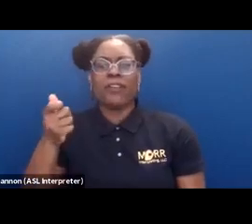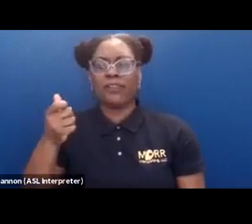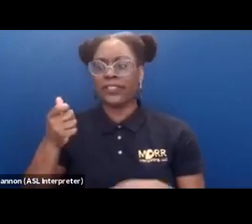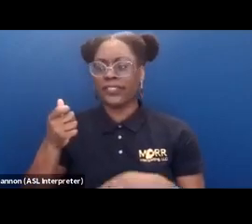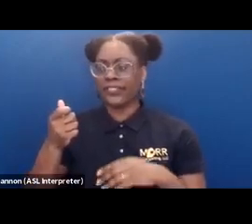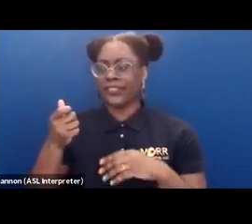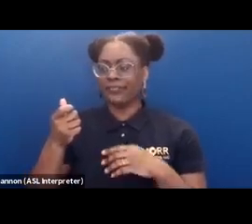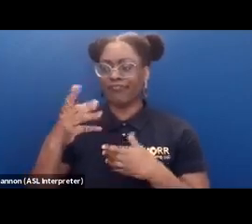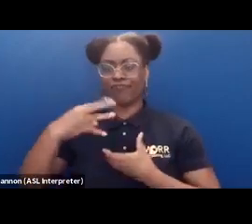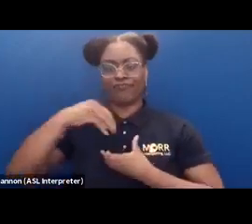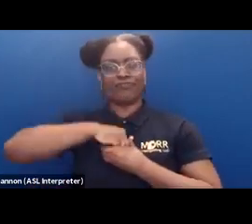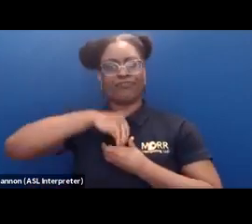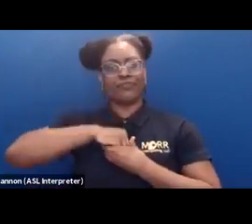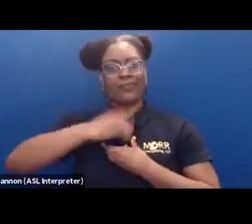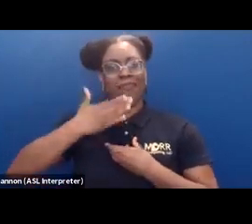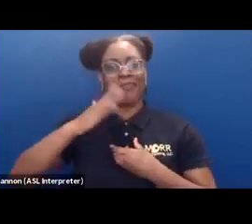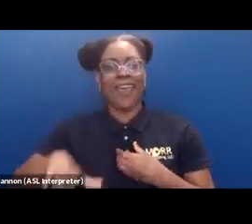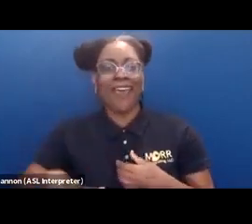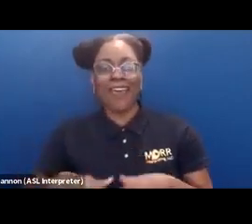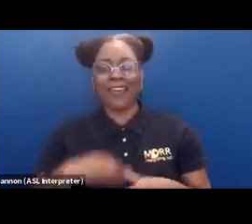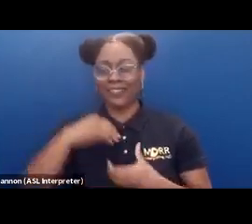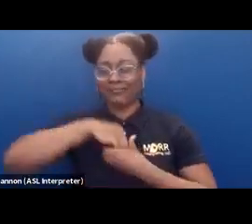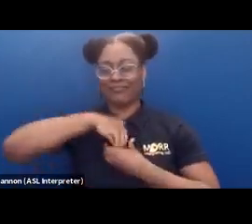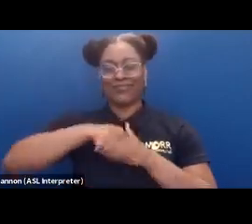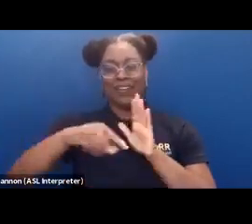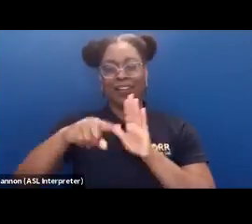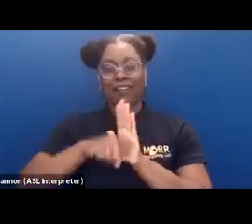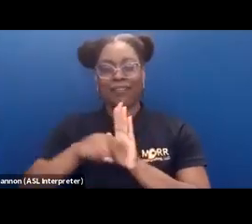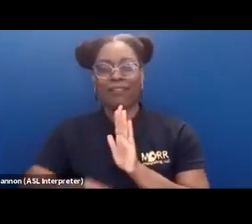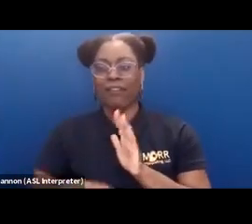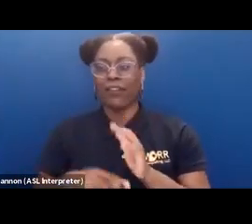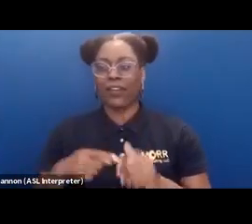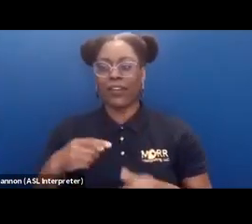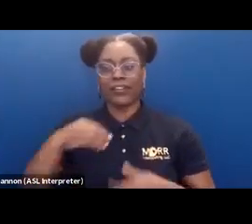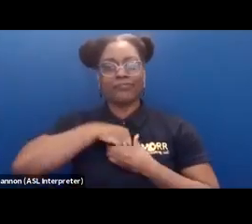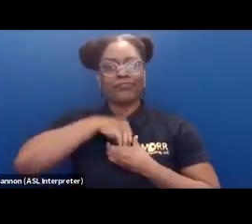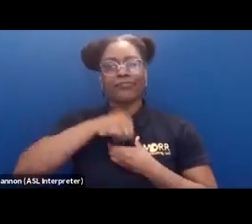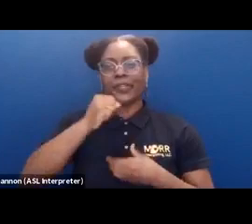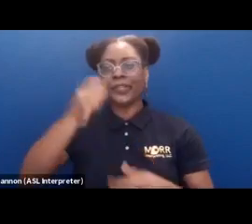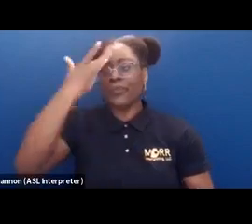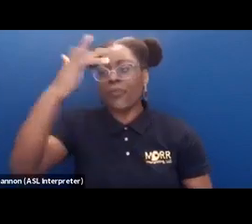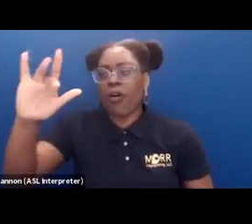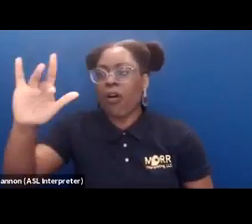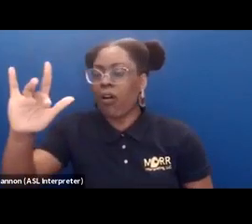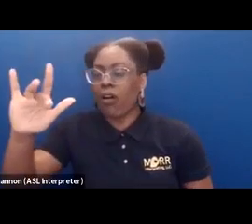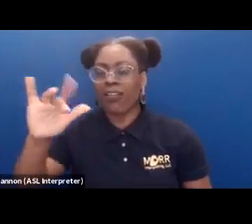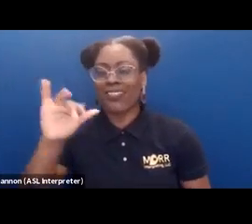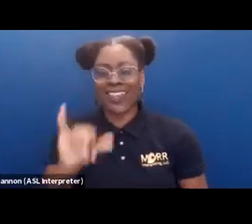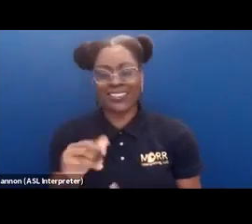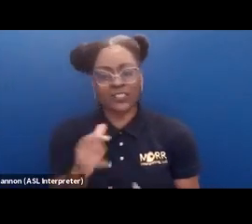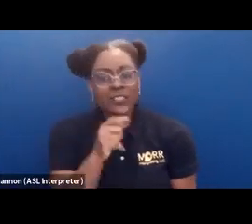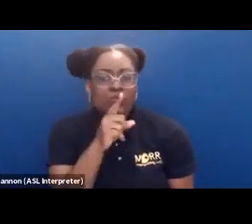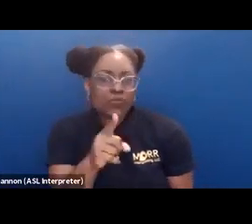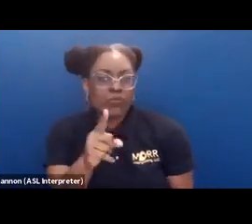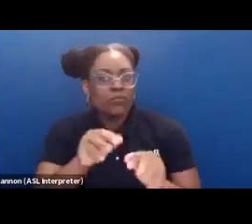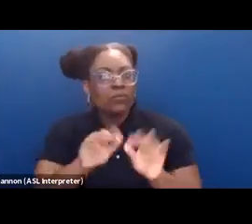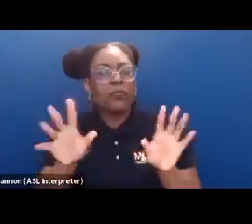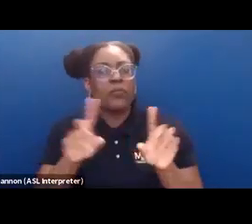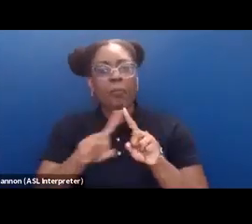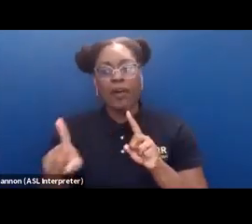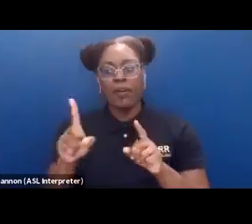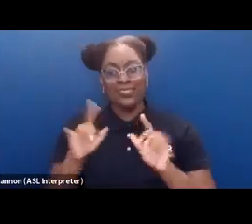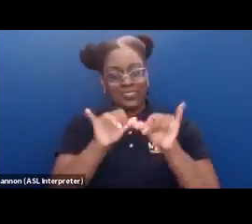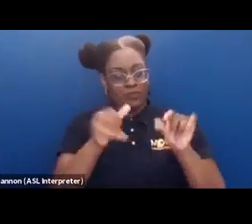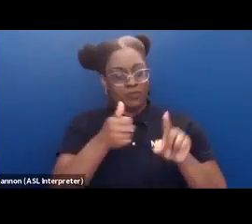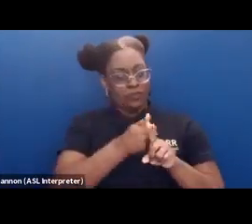as a product or as the ways in which it intersects with the social environments and their own and who they are as